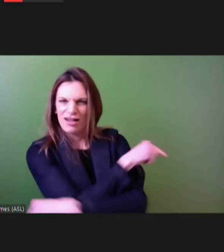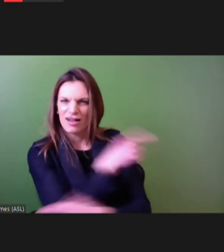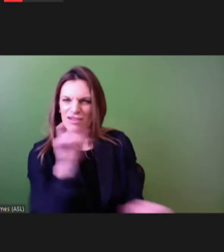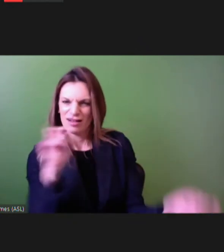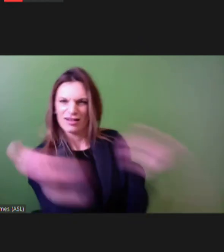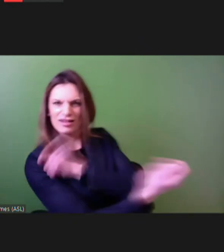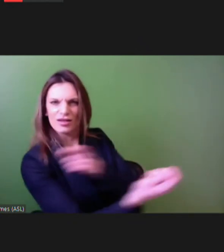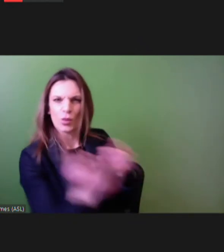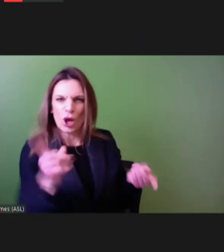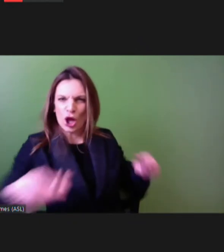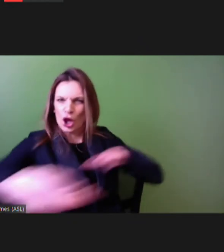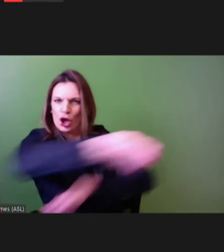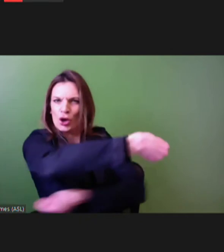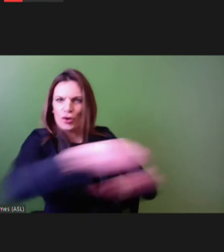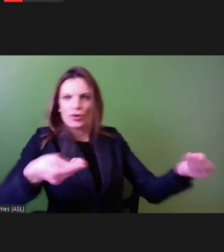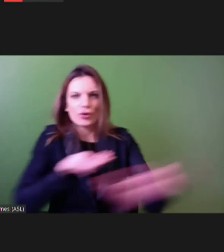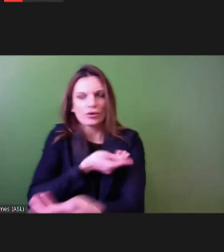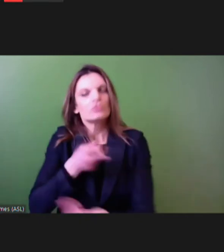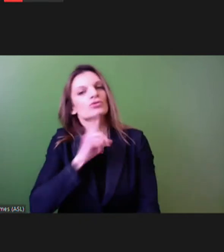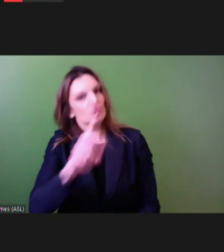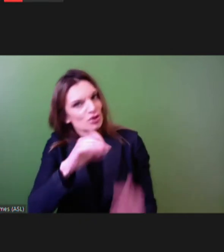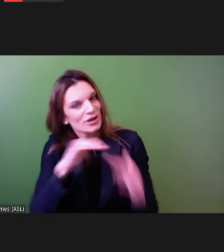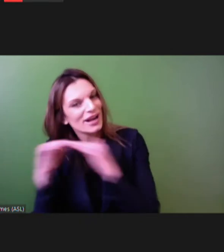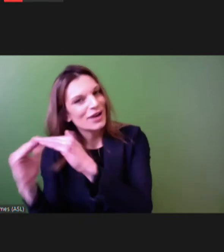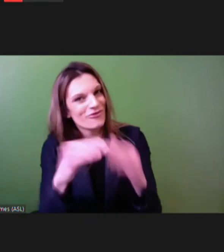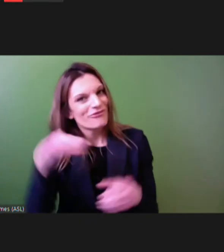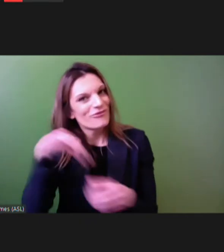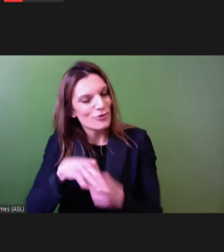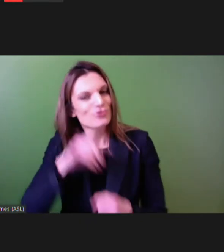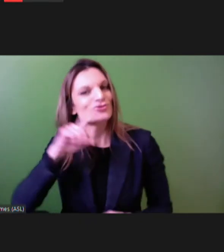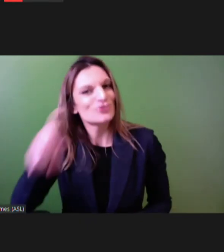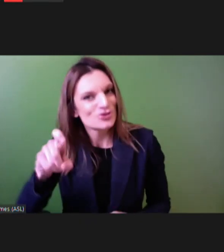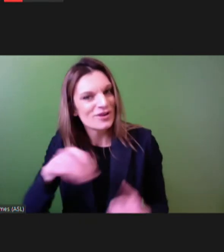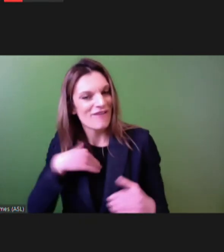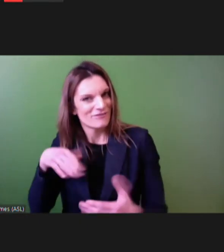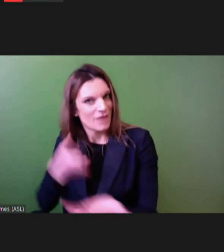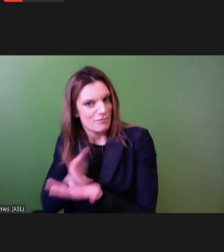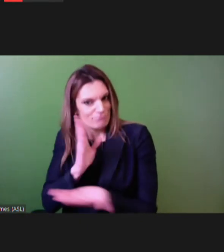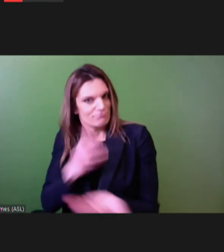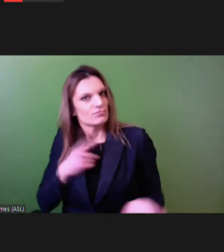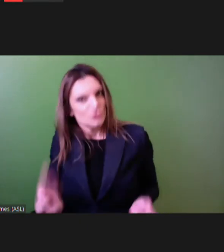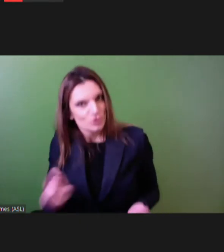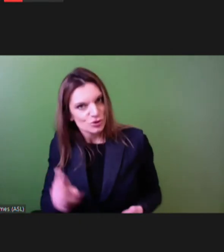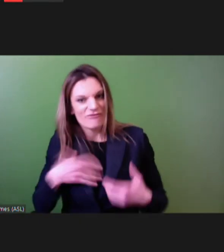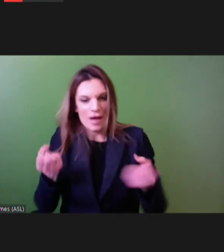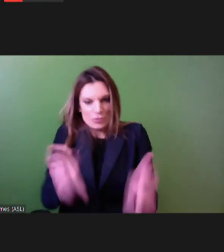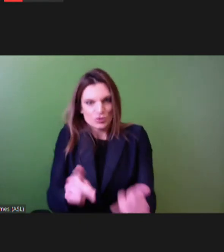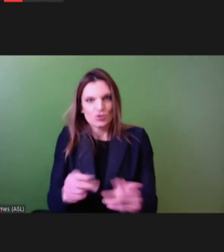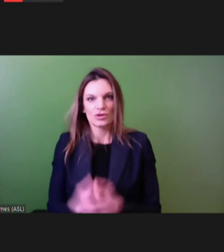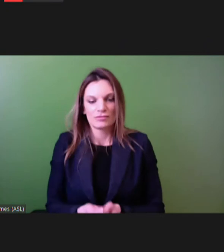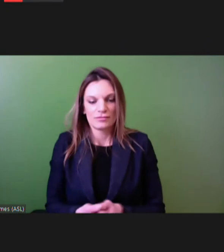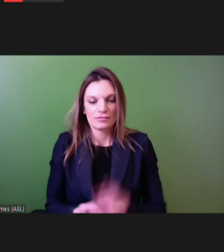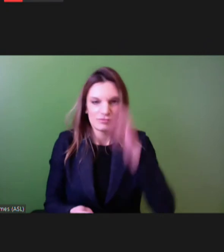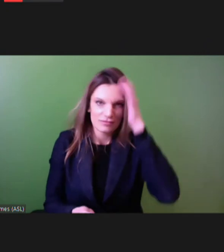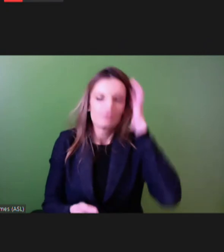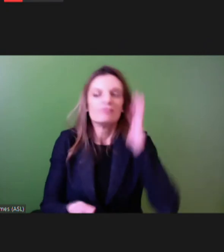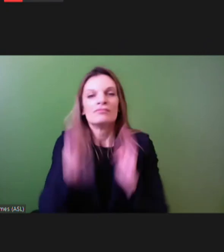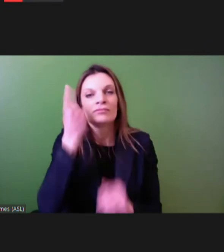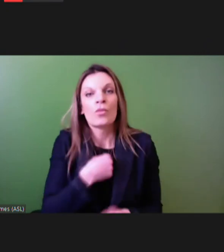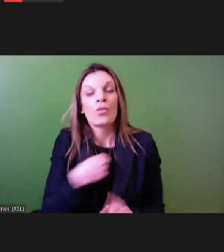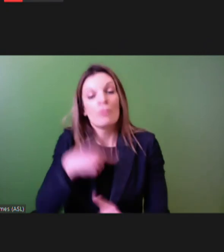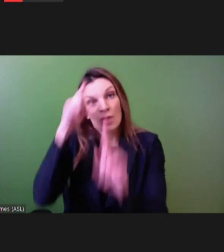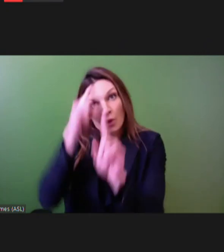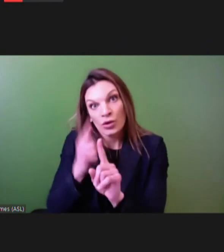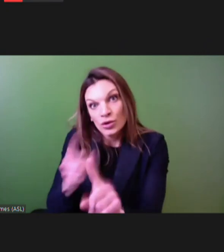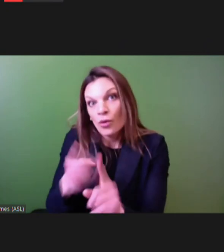everybody should have an equal chance to vote. And we're going to keep pushing to make sure that people of goodwill in both